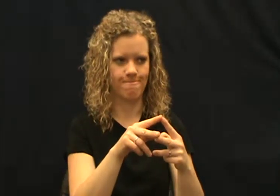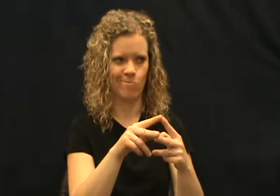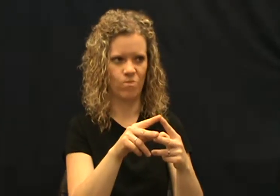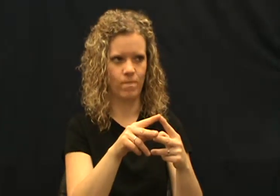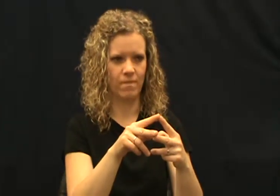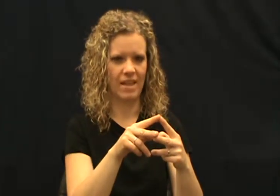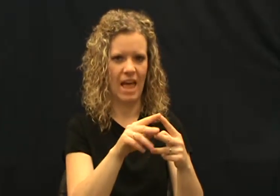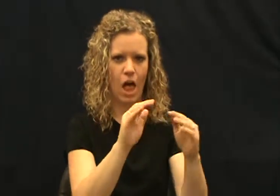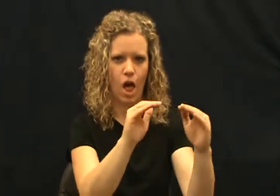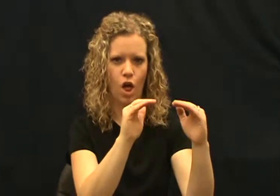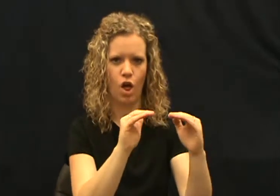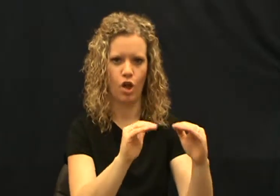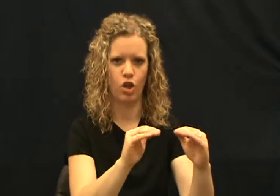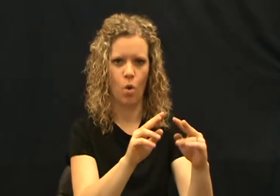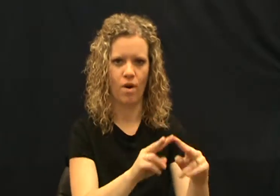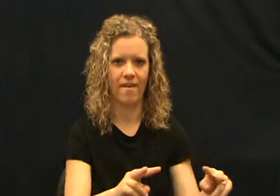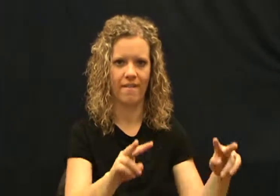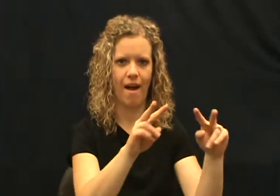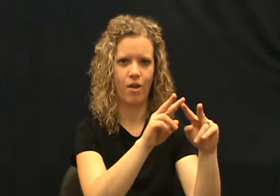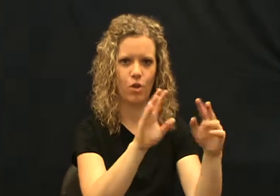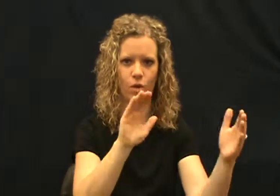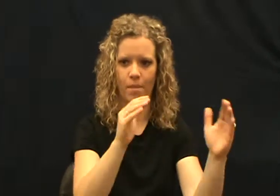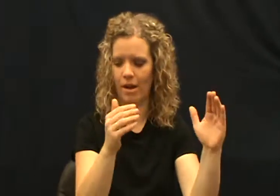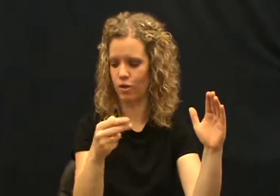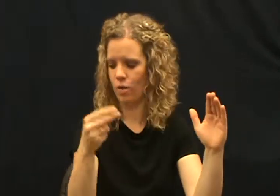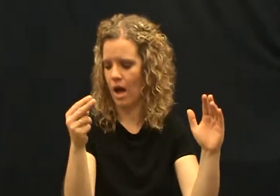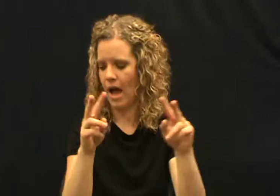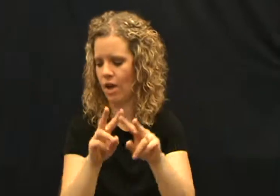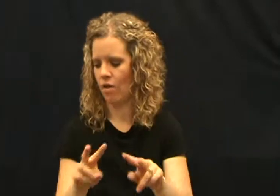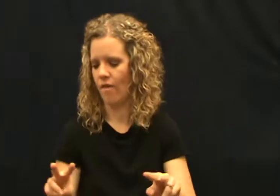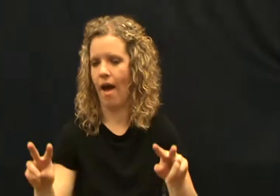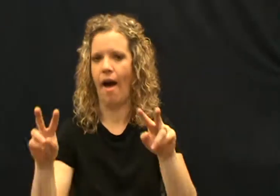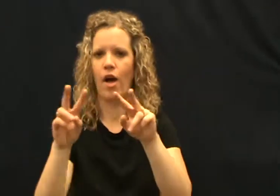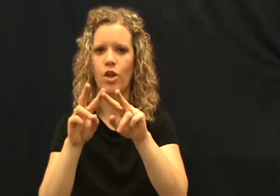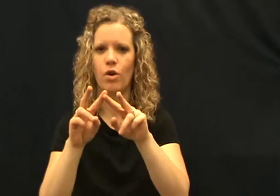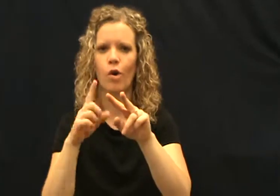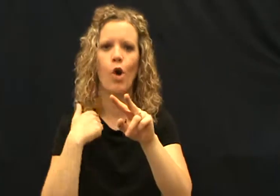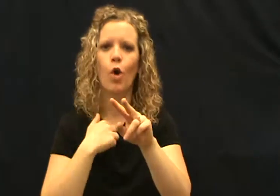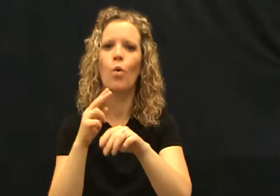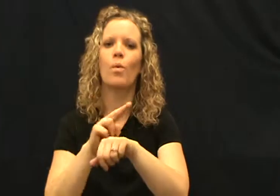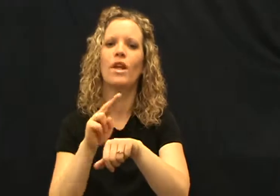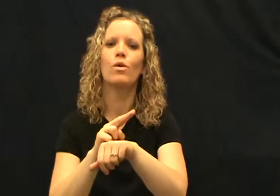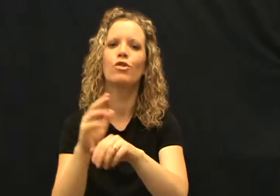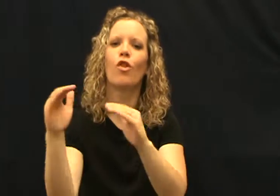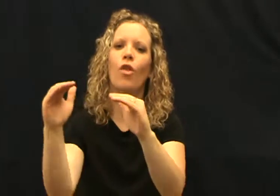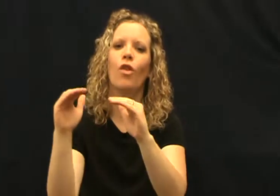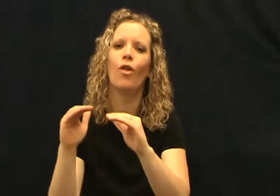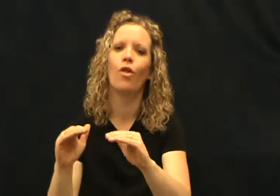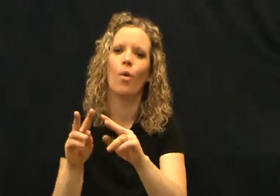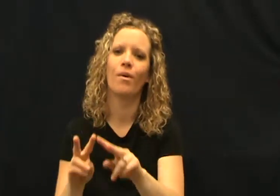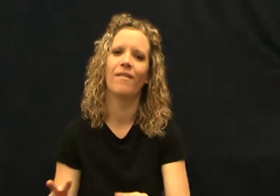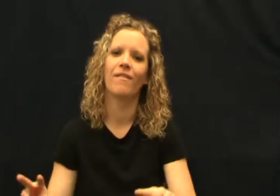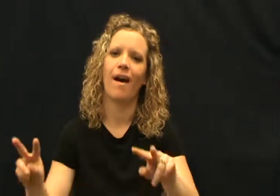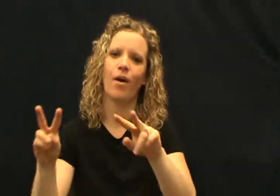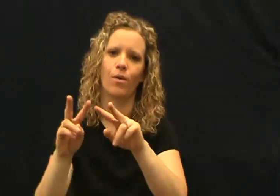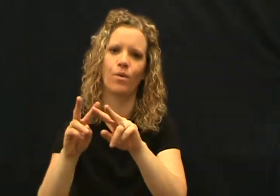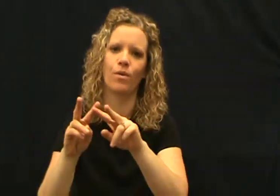lower value and a little bit higher value, we will always choose the lower value to record that asset or